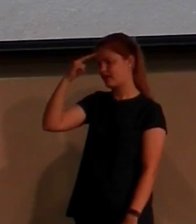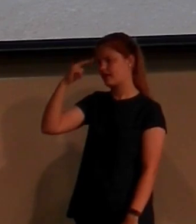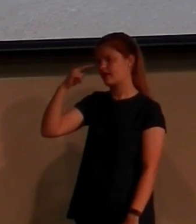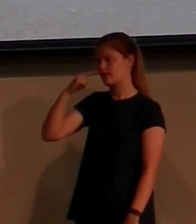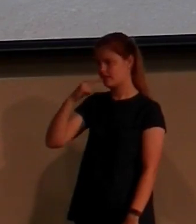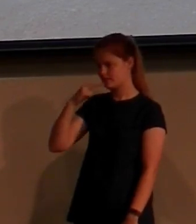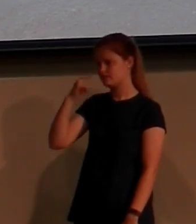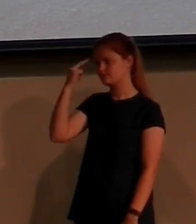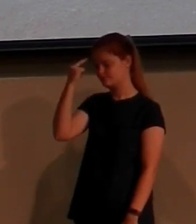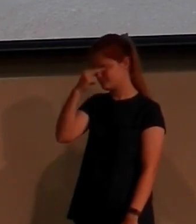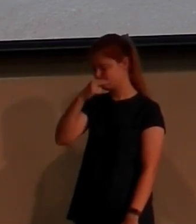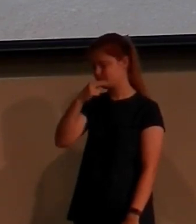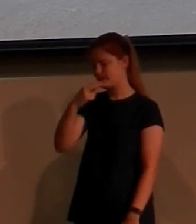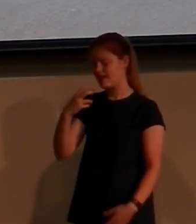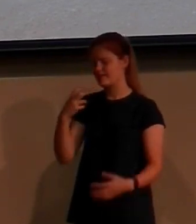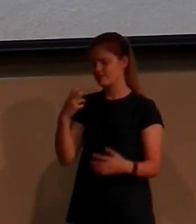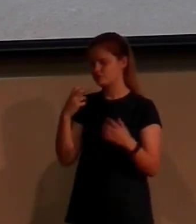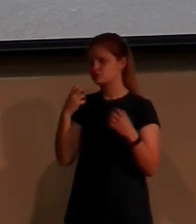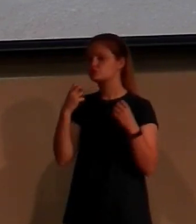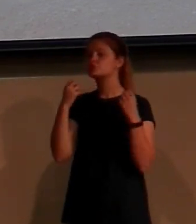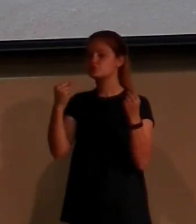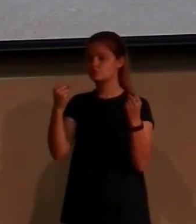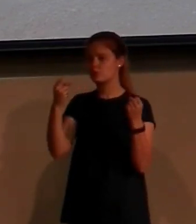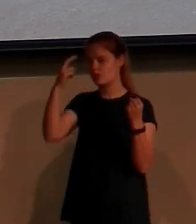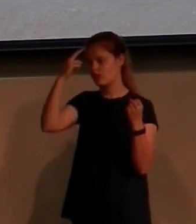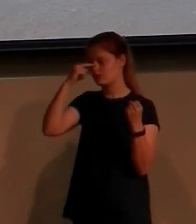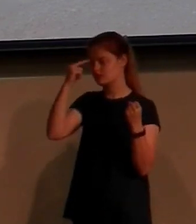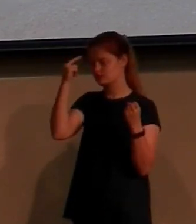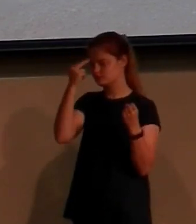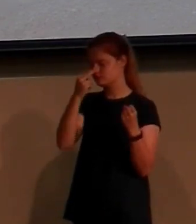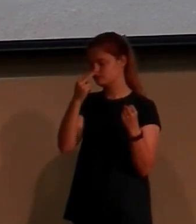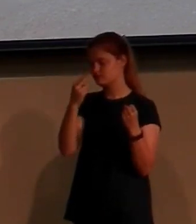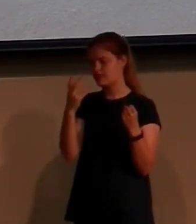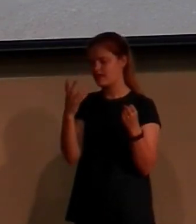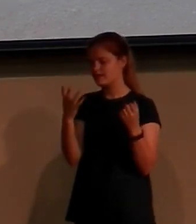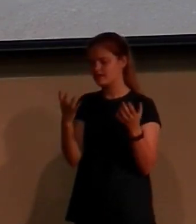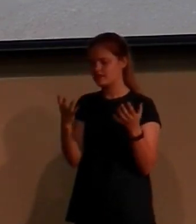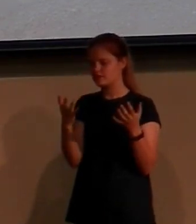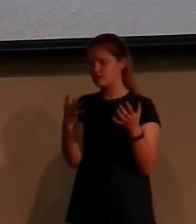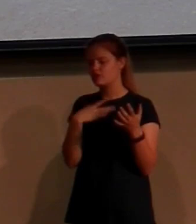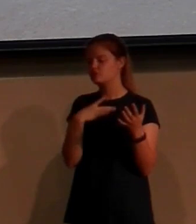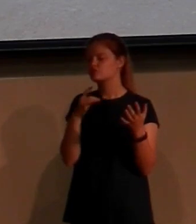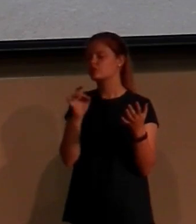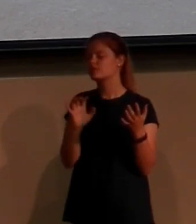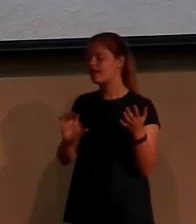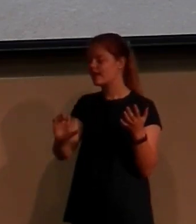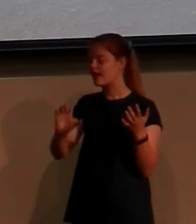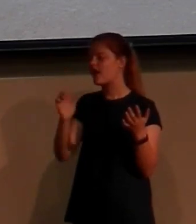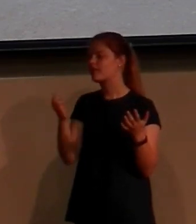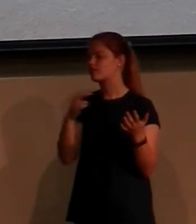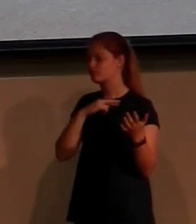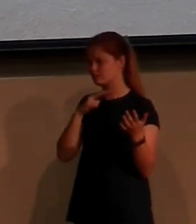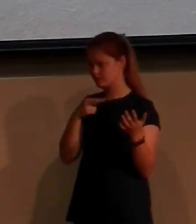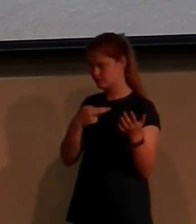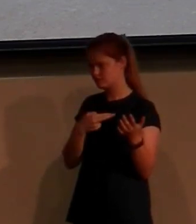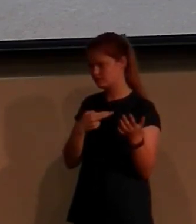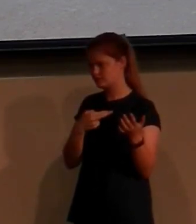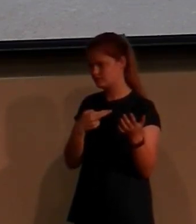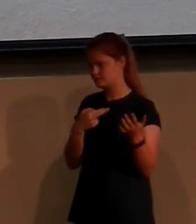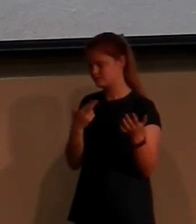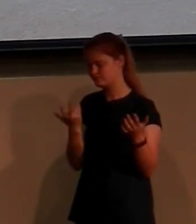strong Catholics, so they don't like very much other religions. And at first, we kind of